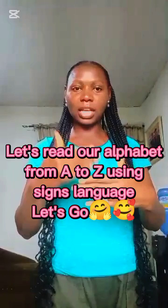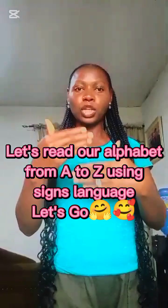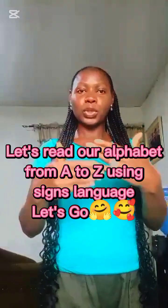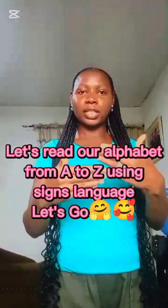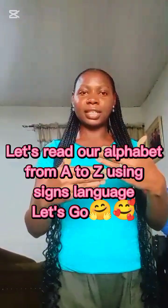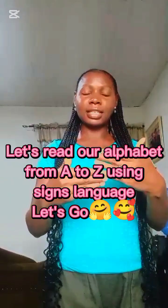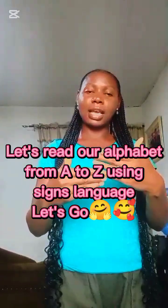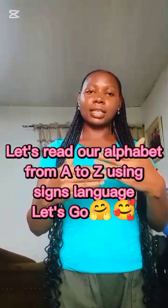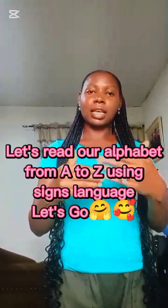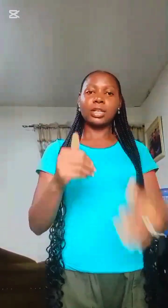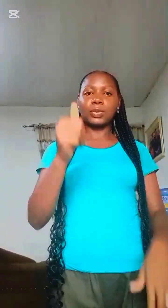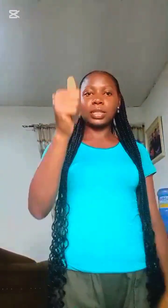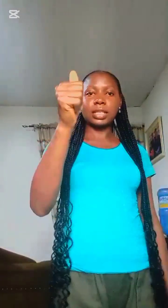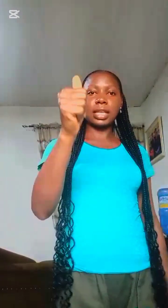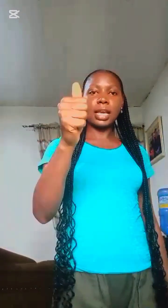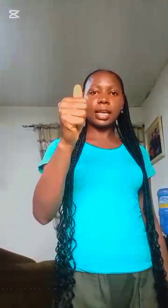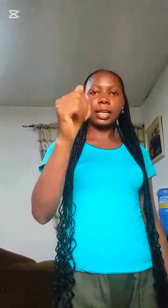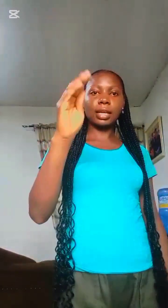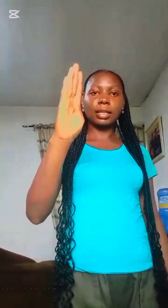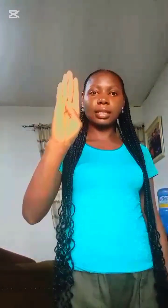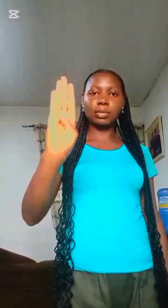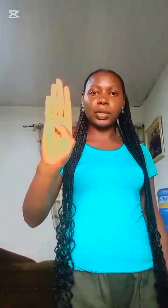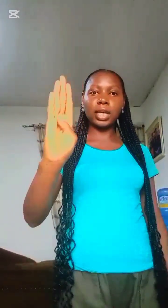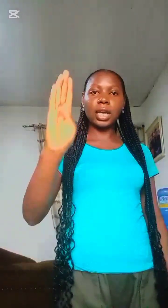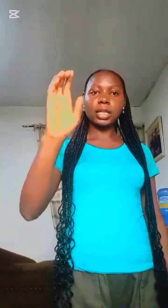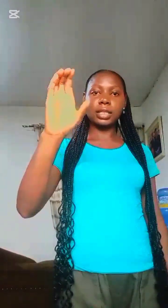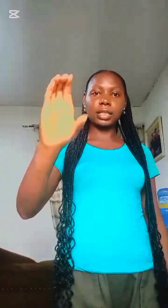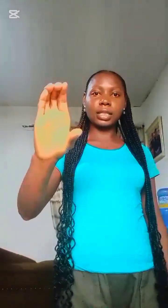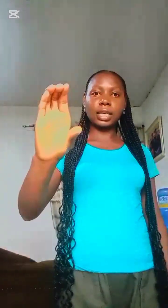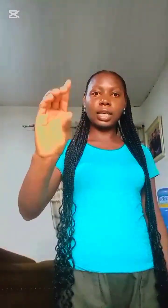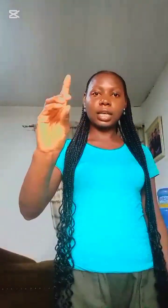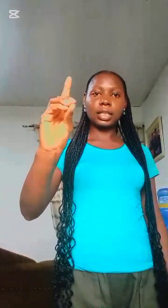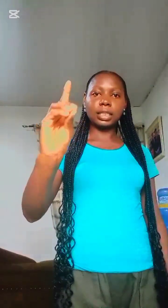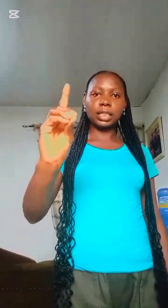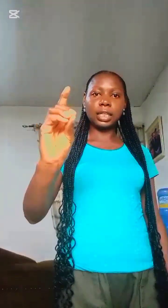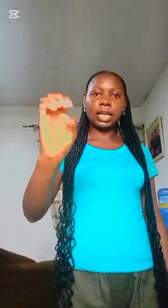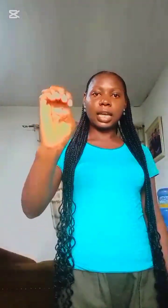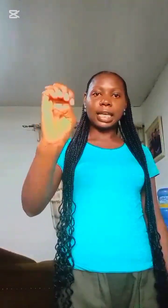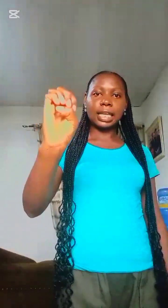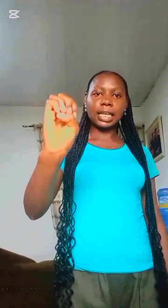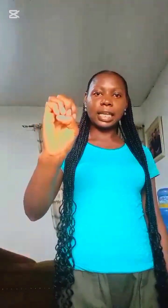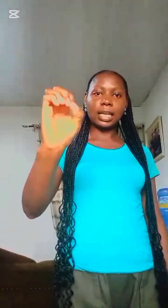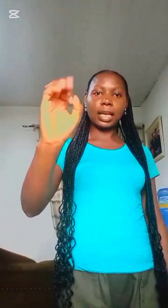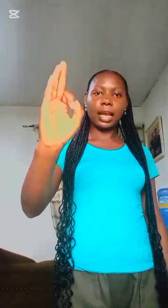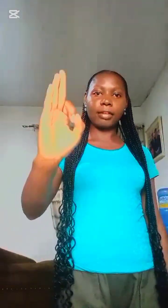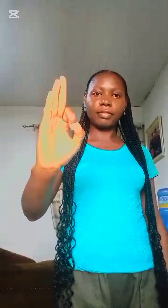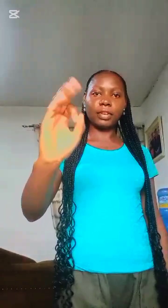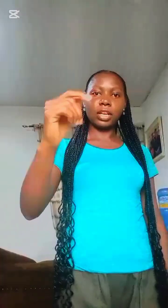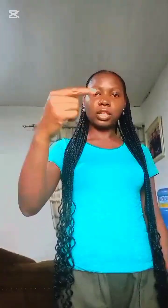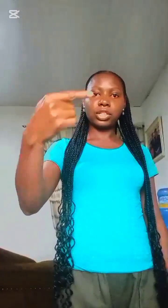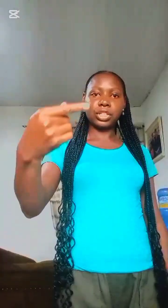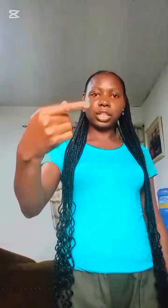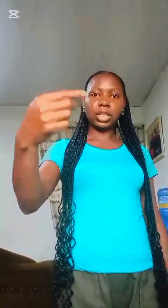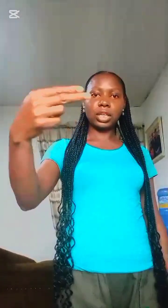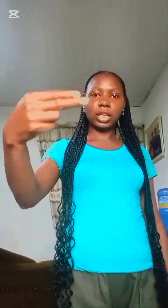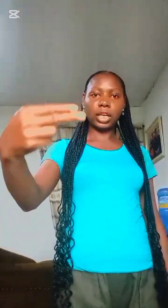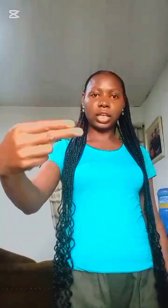go. So this is A, this is B, this is C, D, E, F, G,